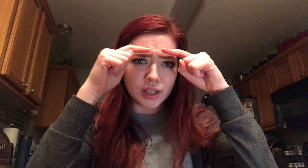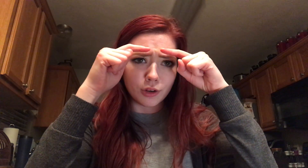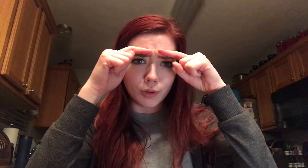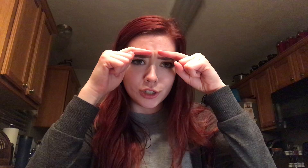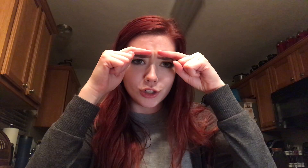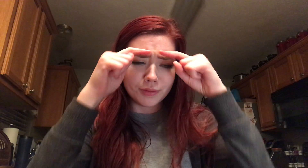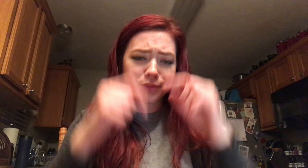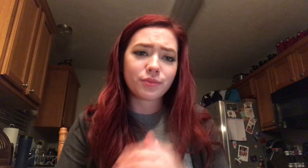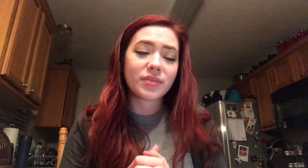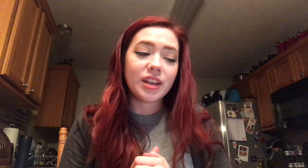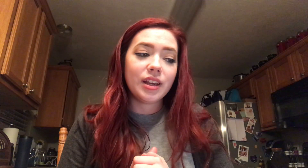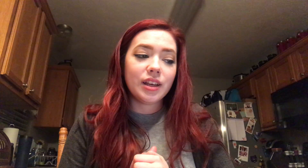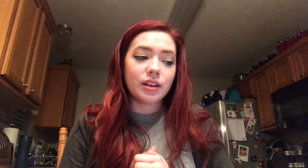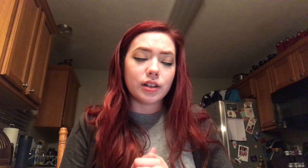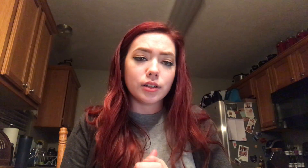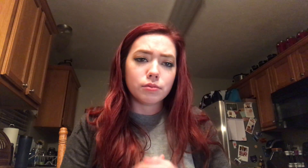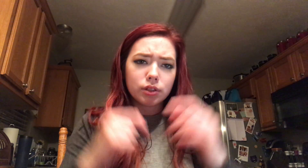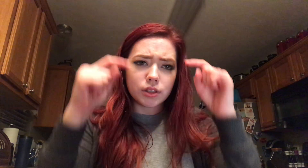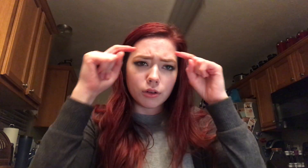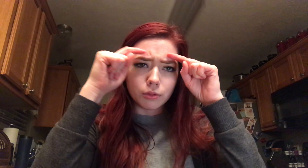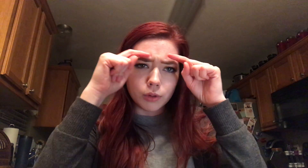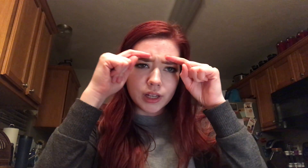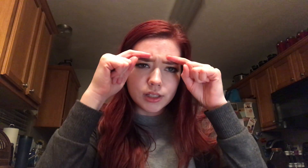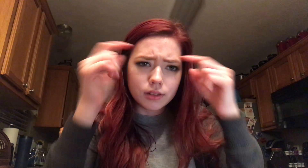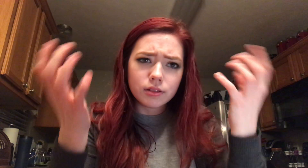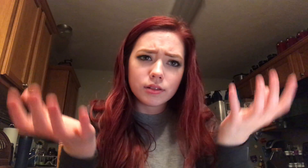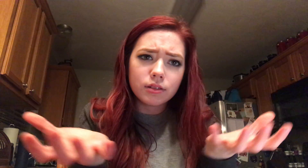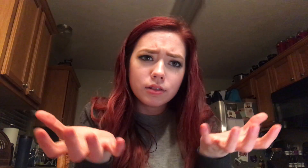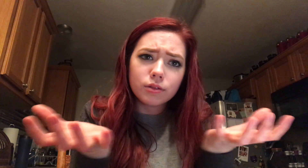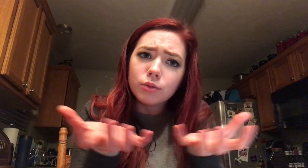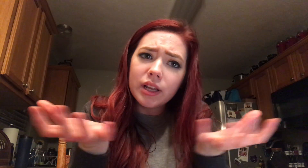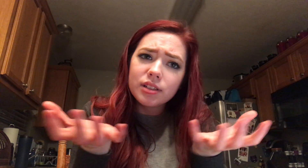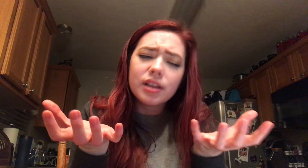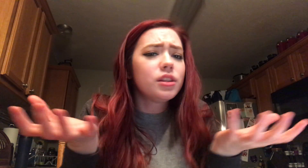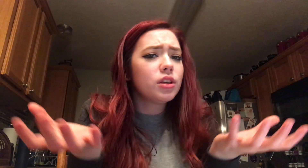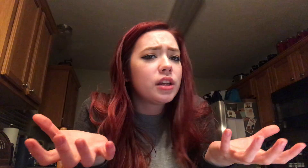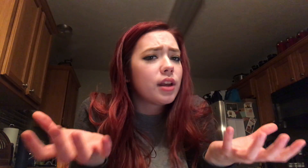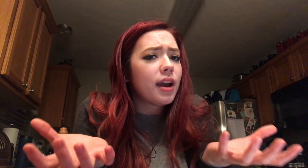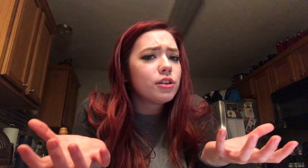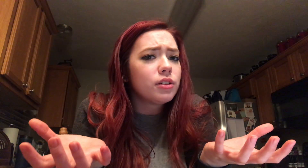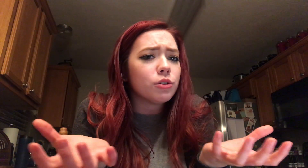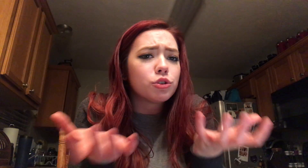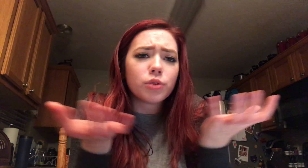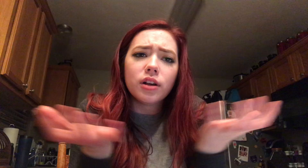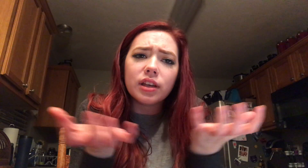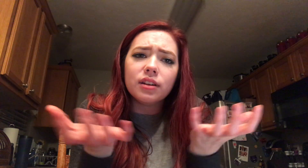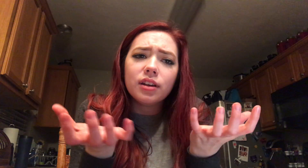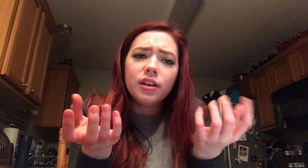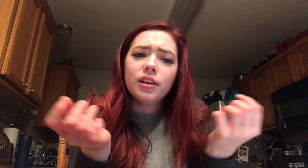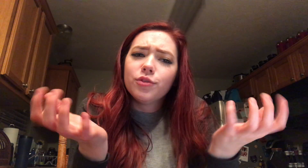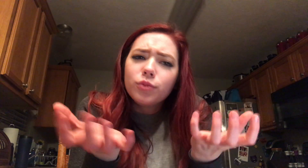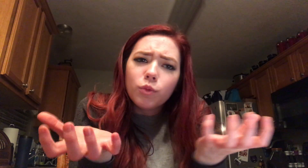a question. So what? What? And add a little shrug and what?